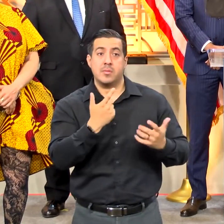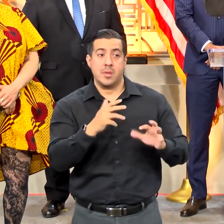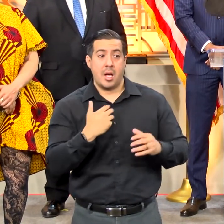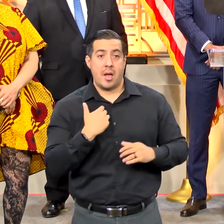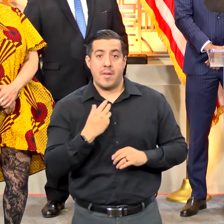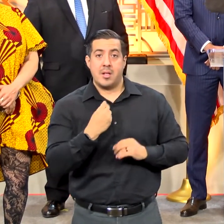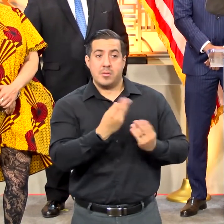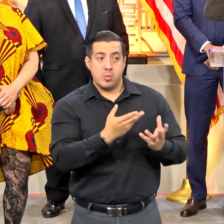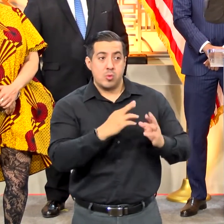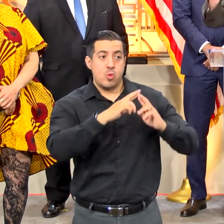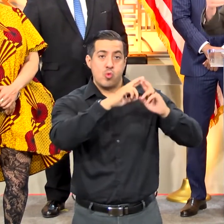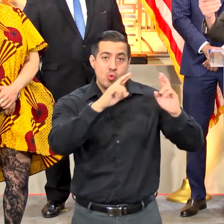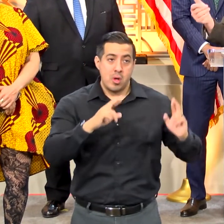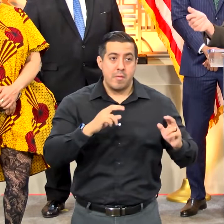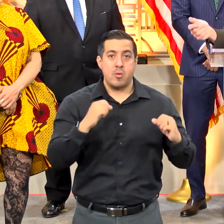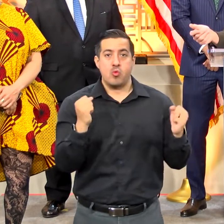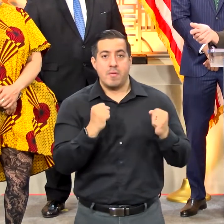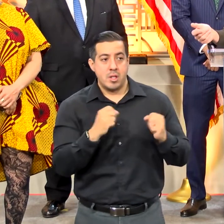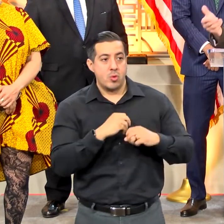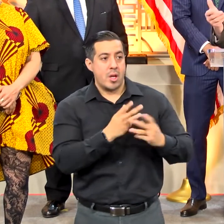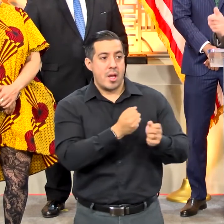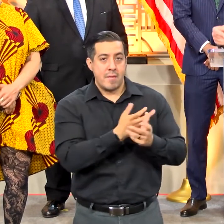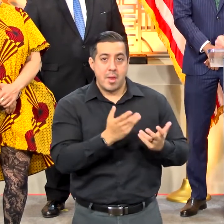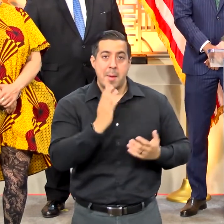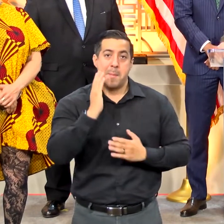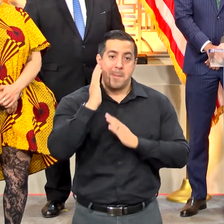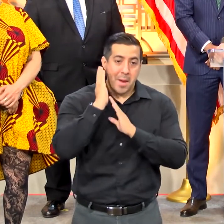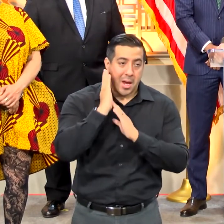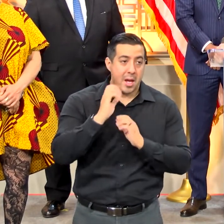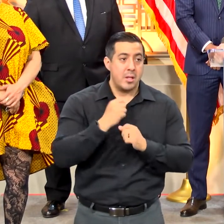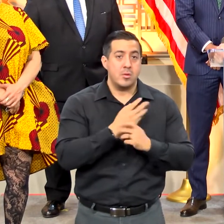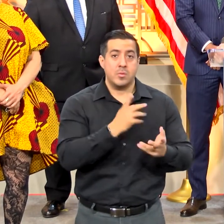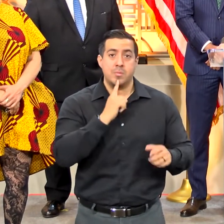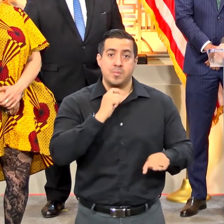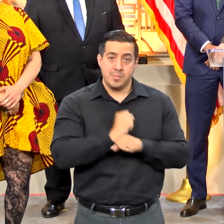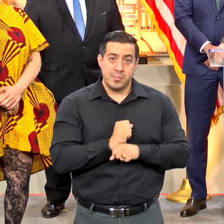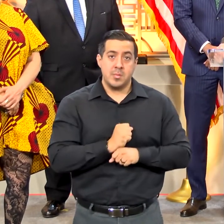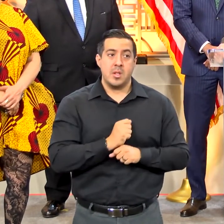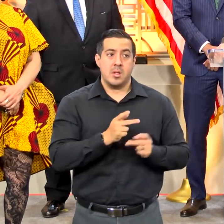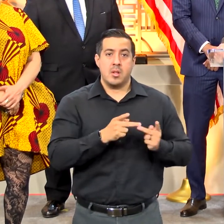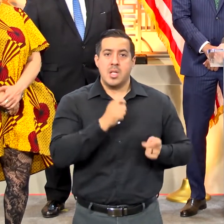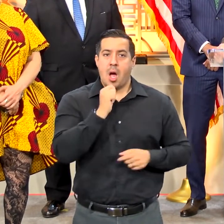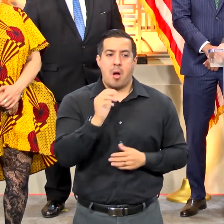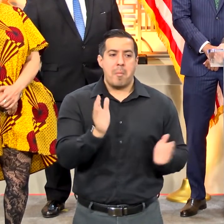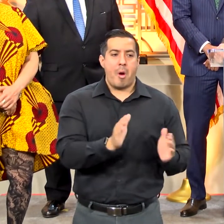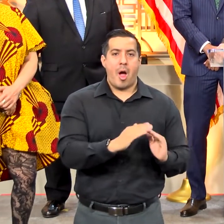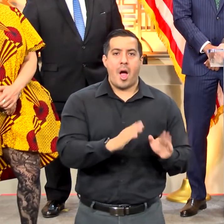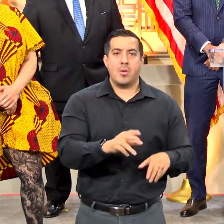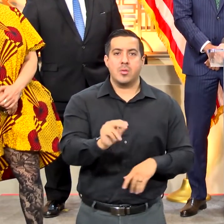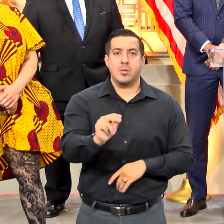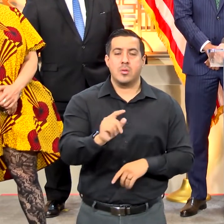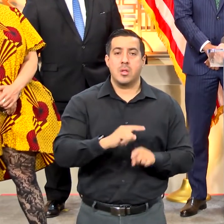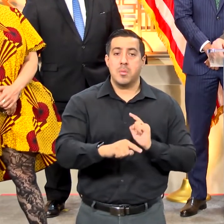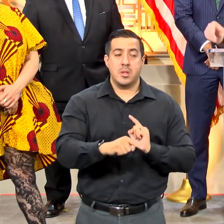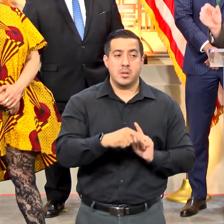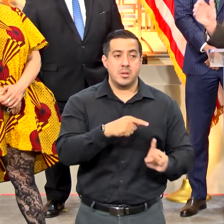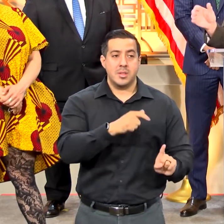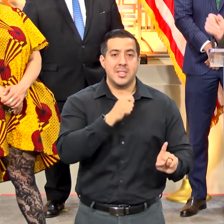with a roof, refrigerator, beds. It's a real unit. It's not a tiny house, and it's not